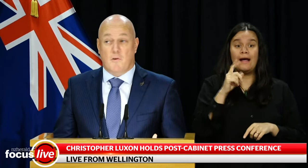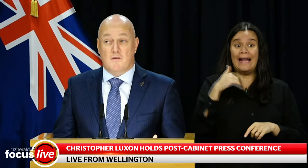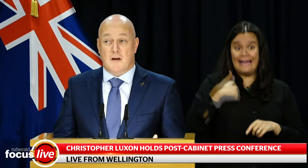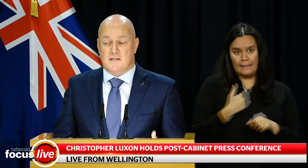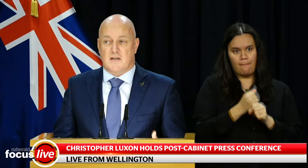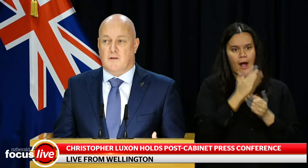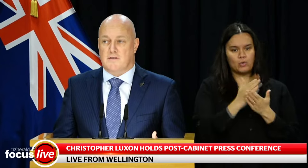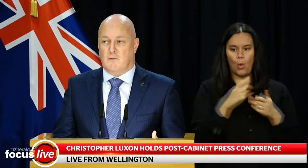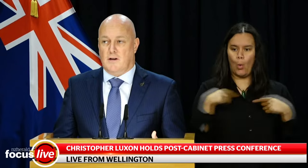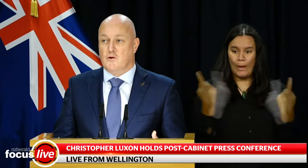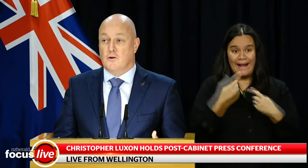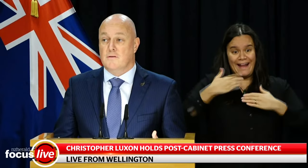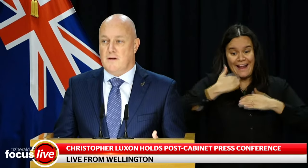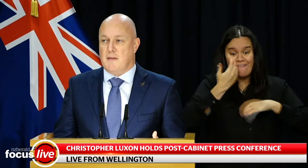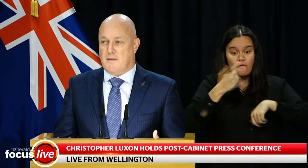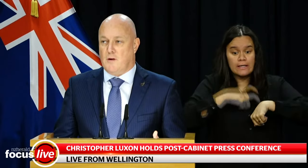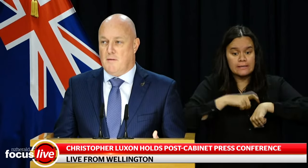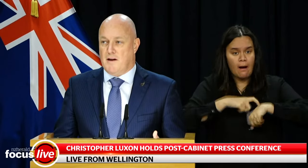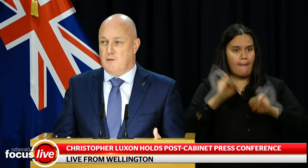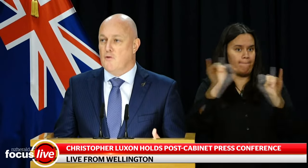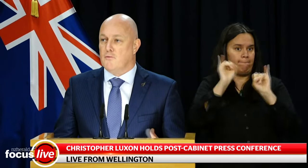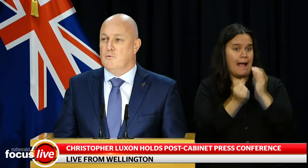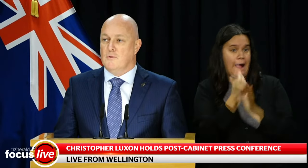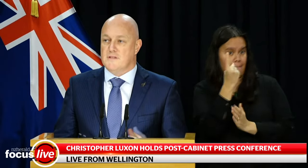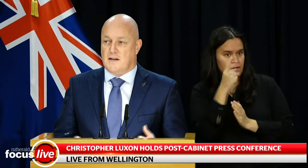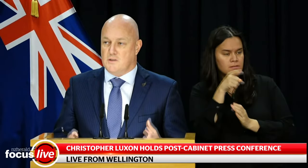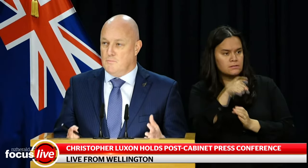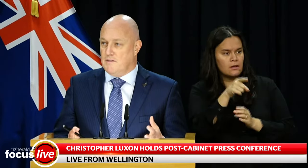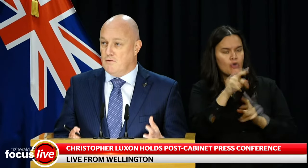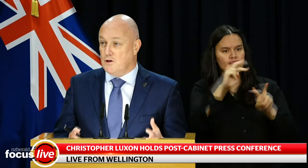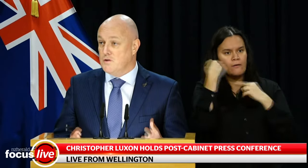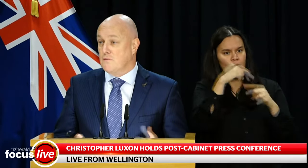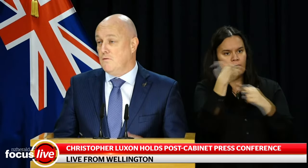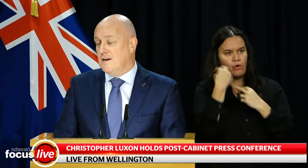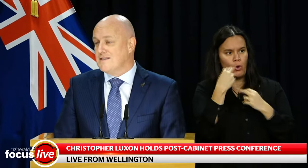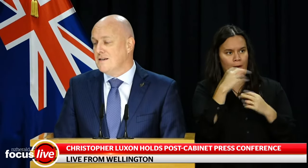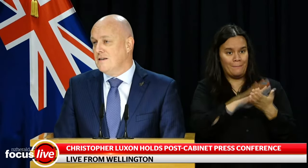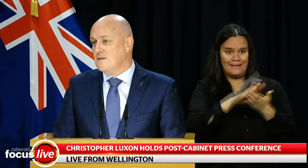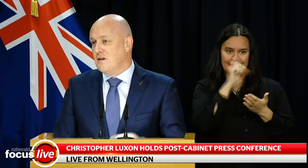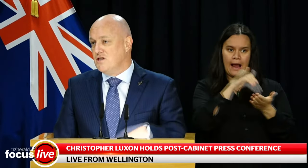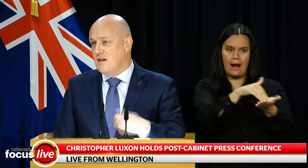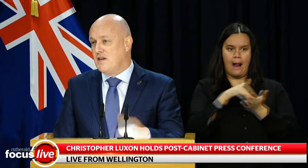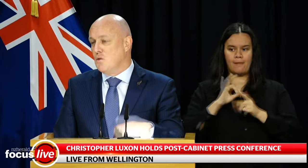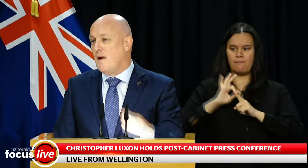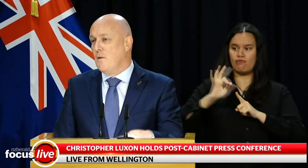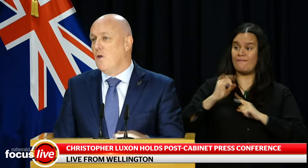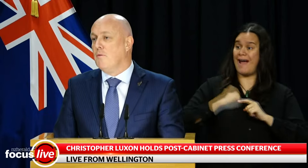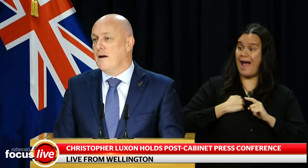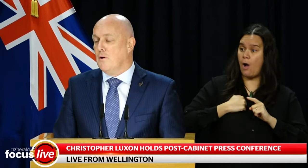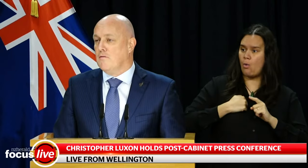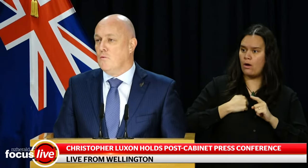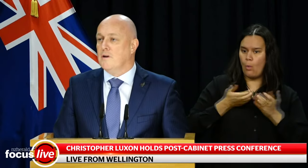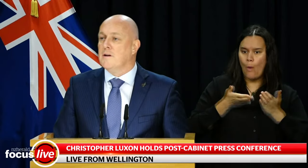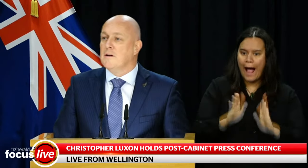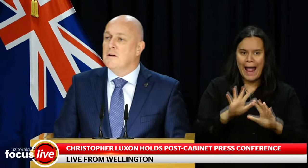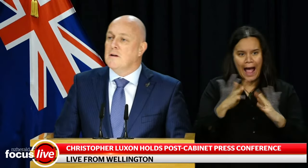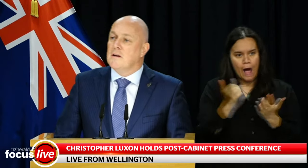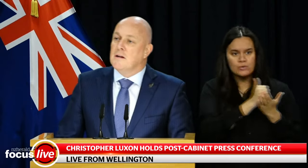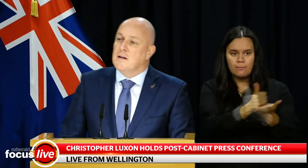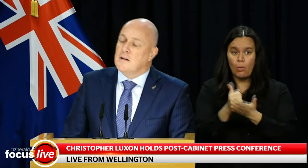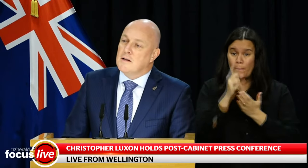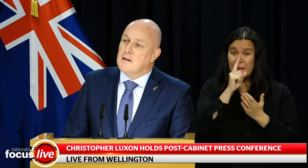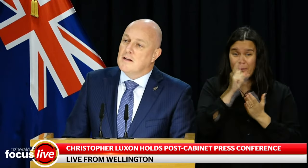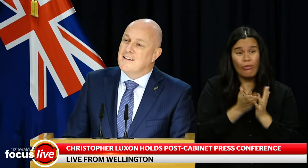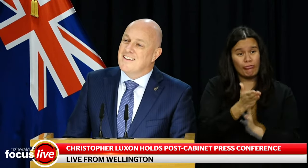there'll be a series of really good feedback that'll come out of both reports that actually will be very useful for us to actually change the way we operate going forward. Just